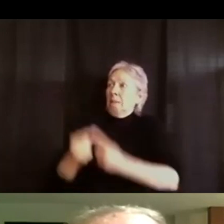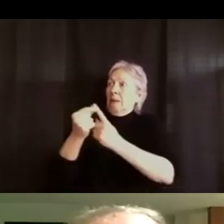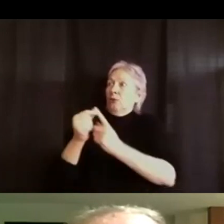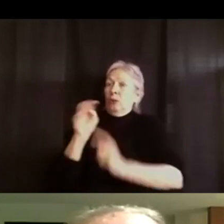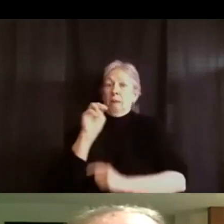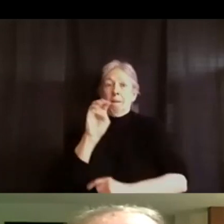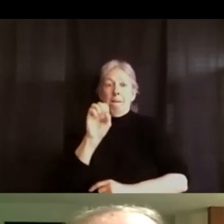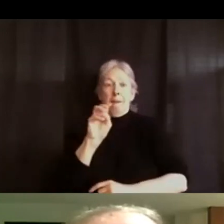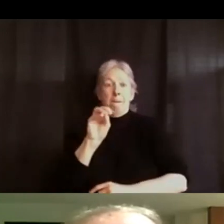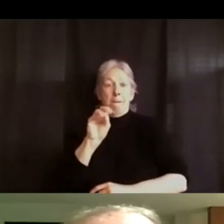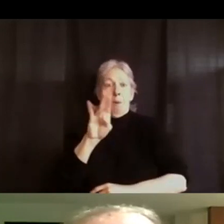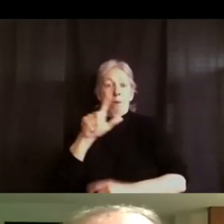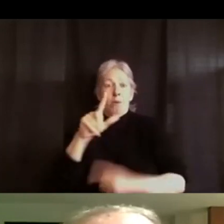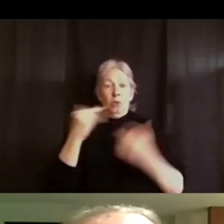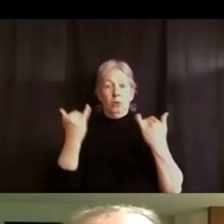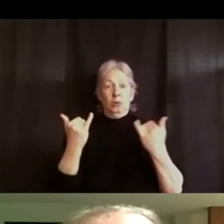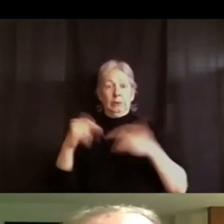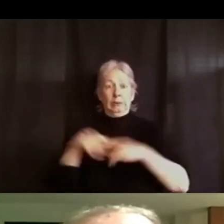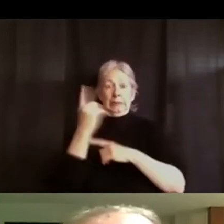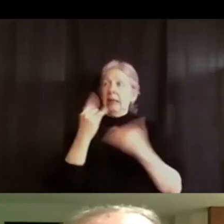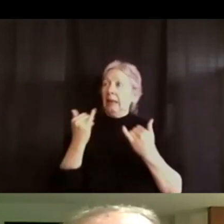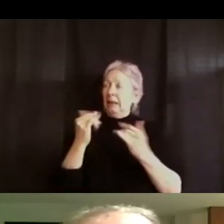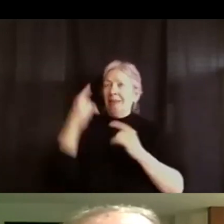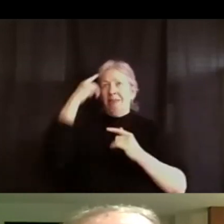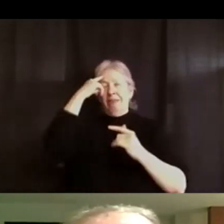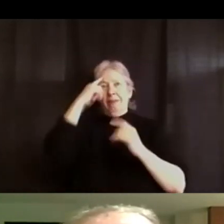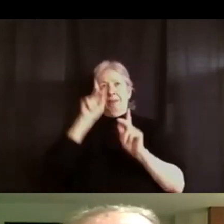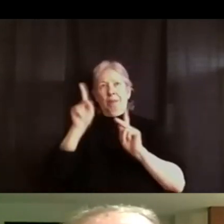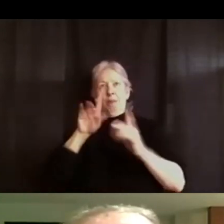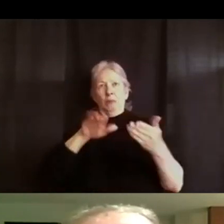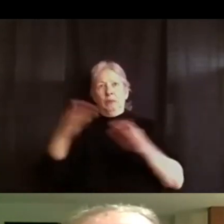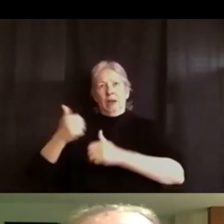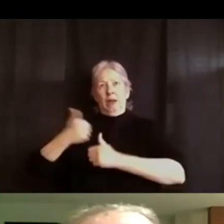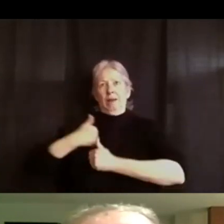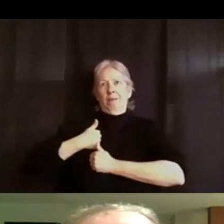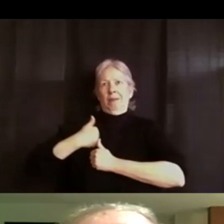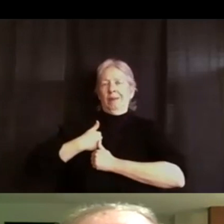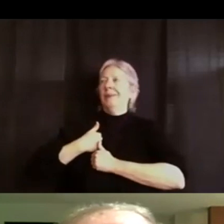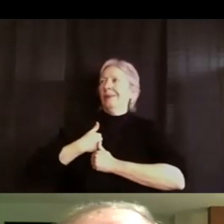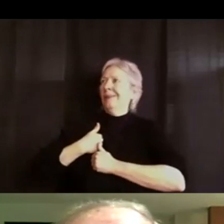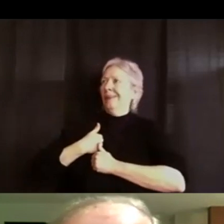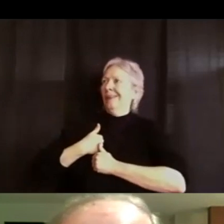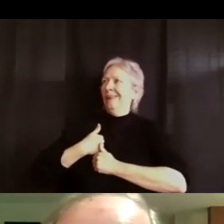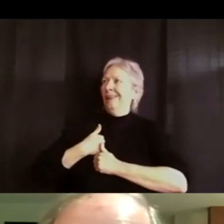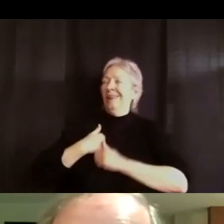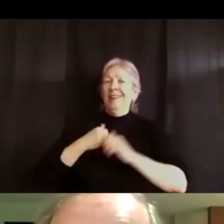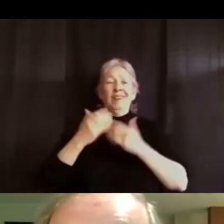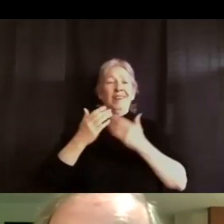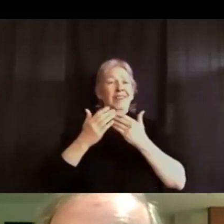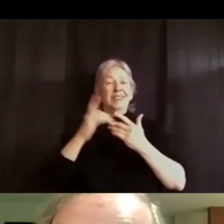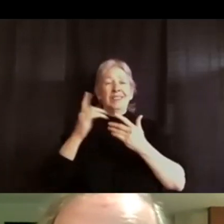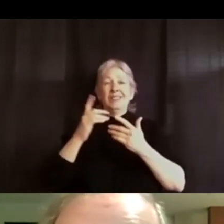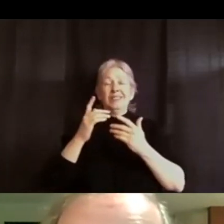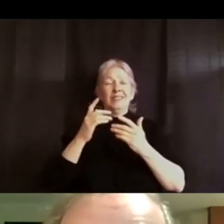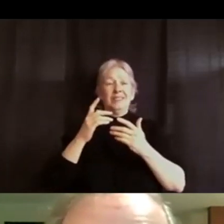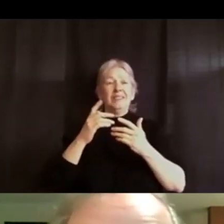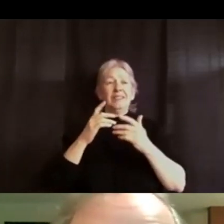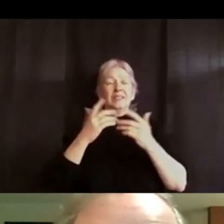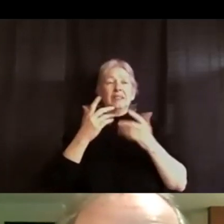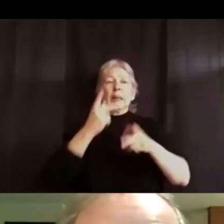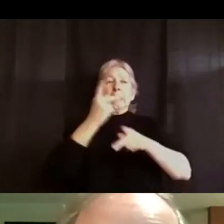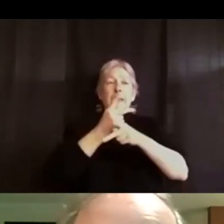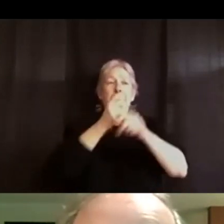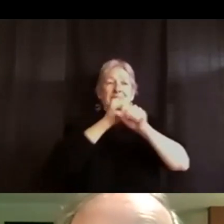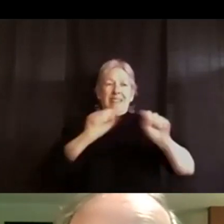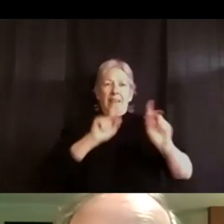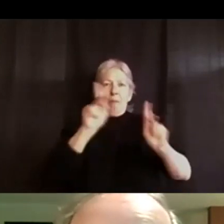their lives to serve in our armed forces. Grant safety to those serving at home or abroad, and assure them of your never-failing